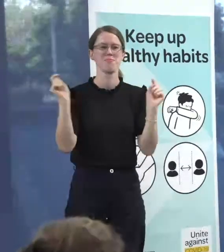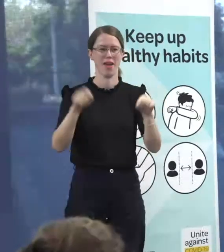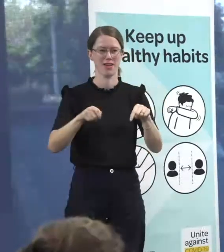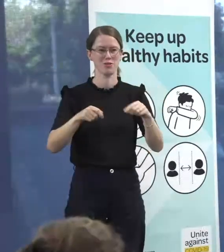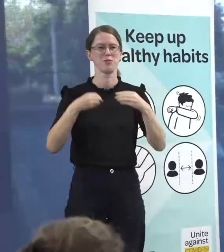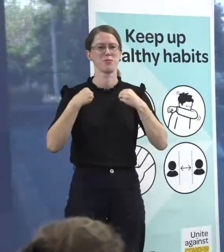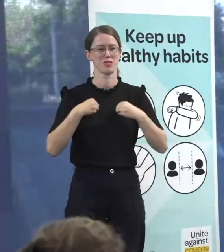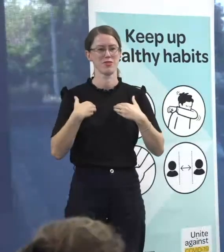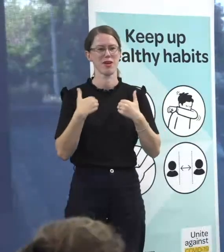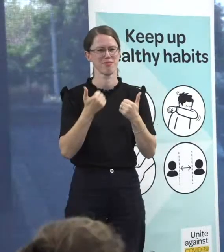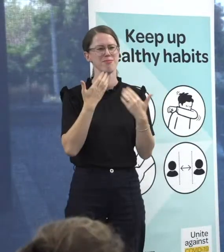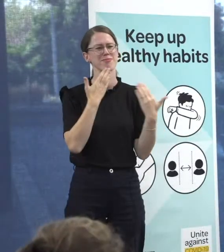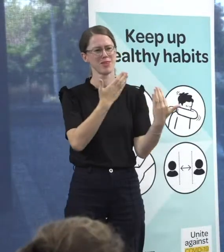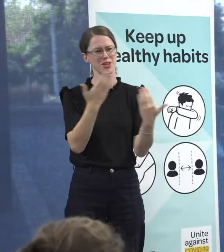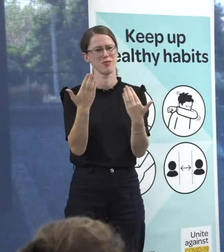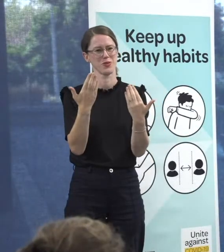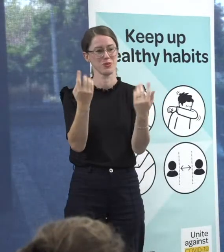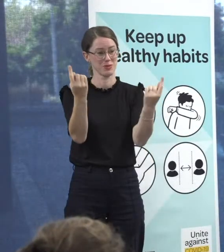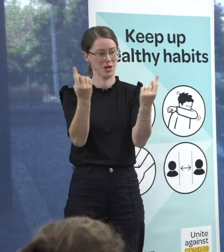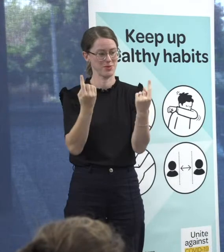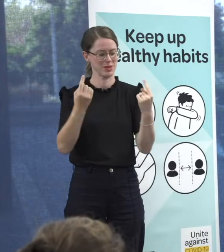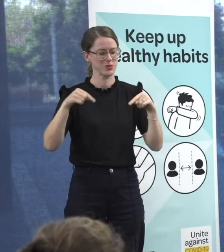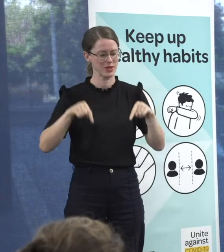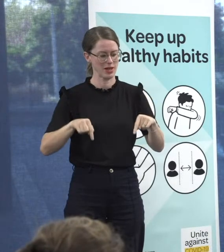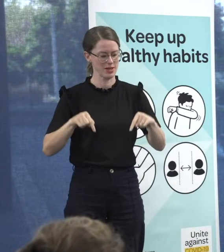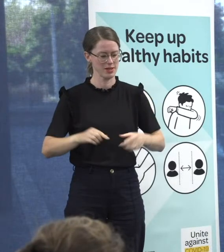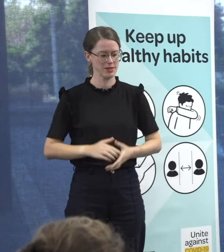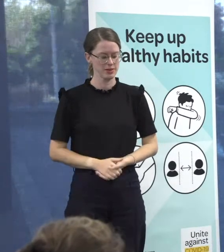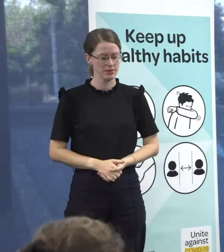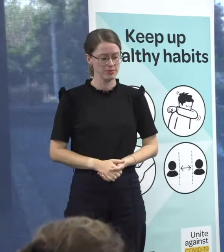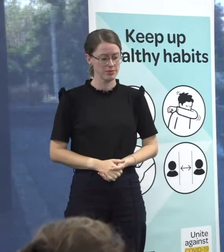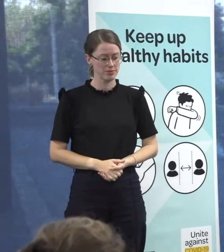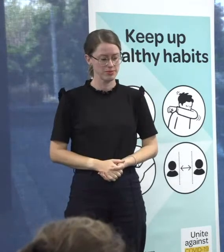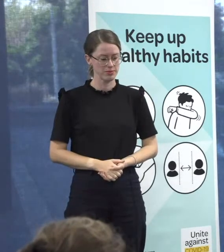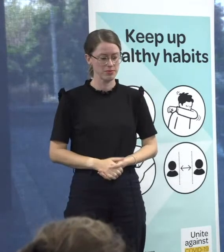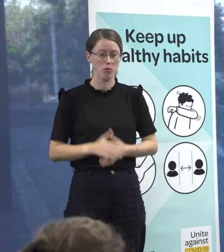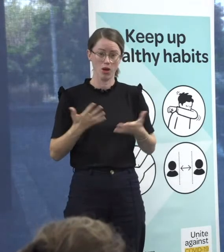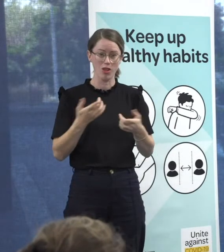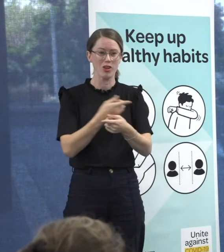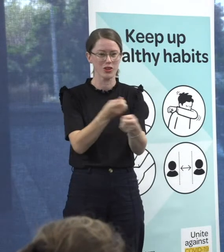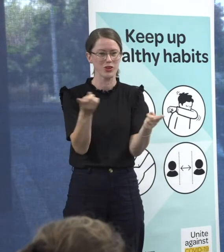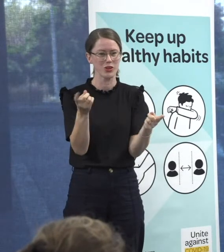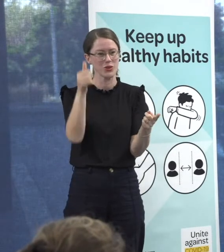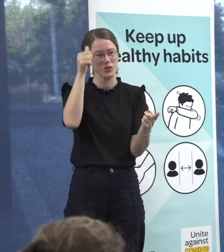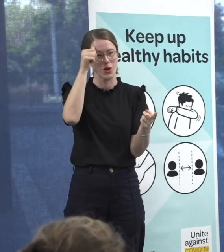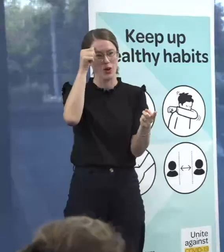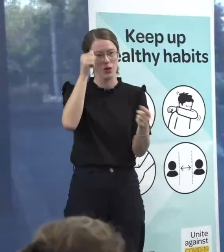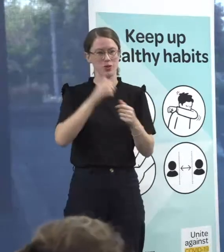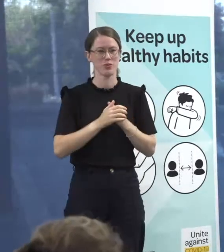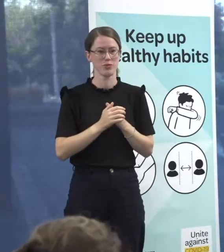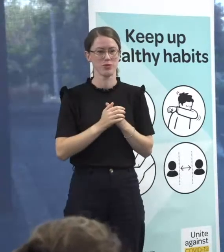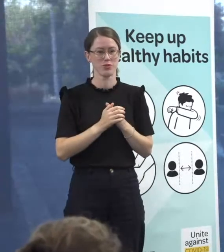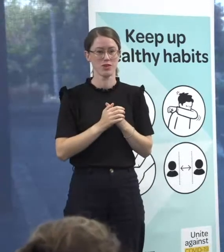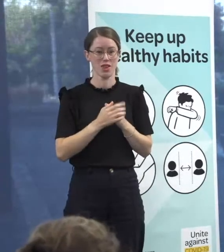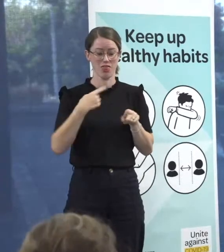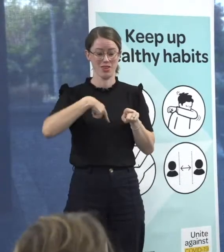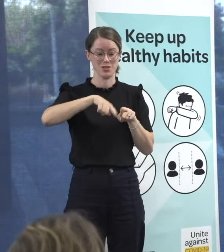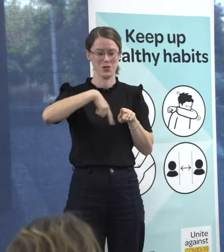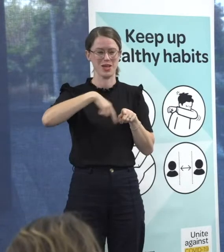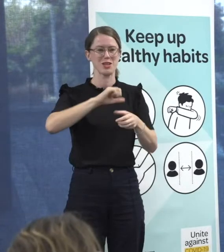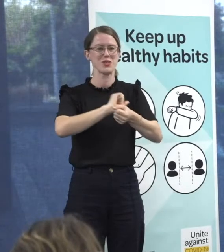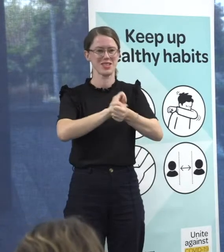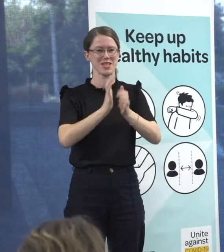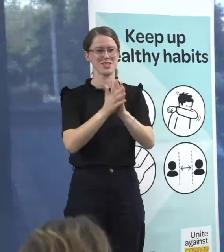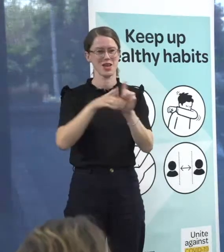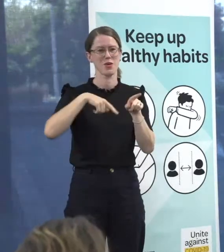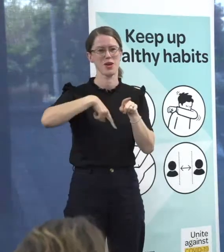the Ministry of Health. Thanks very much for coming up today. Well, as you will all know, we're nearing the end of New Zealand Sign Language Week.